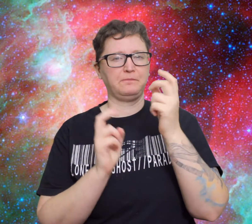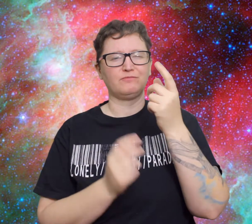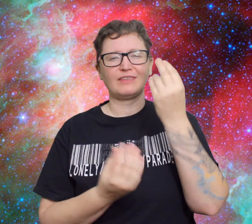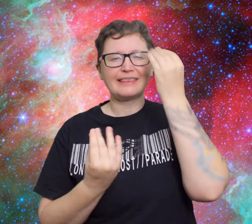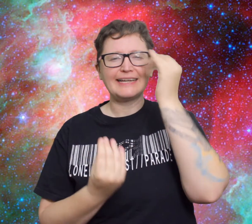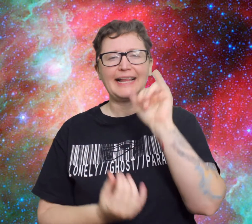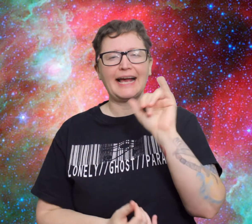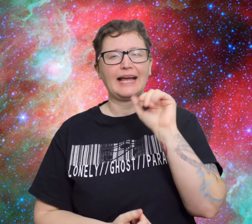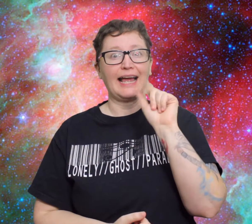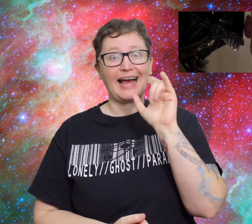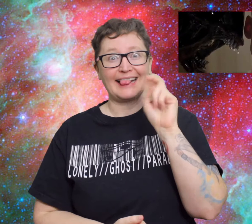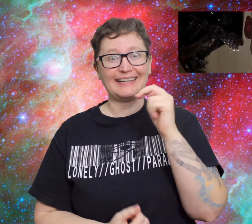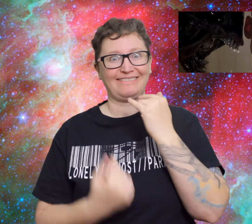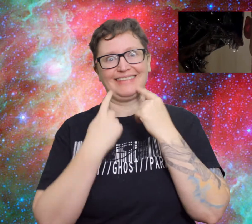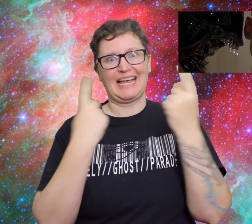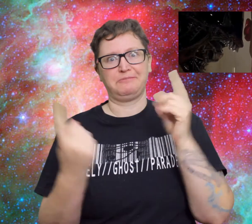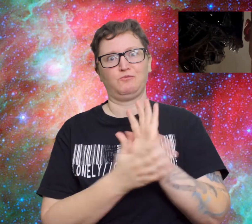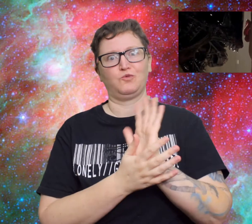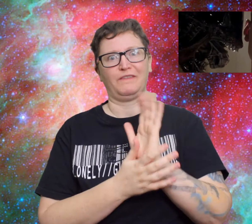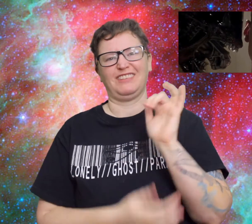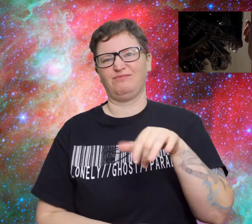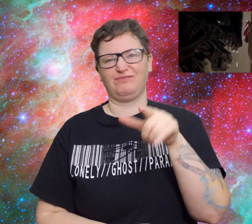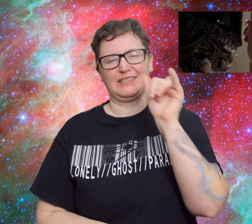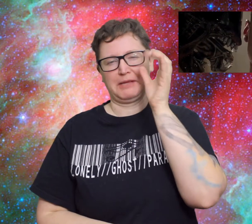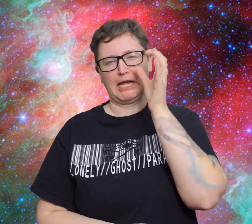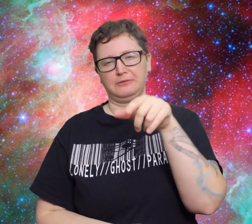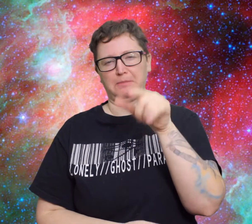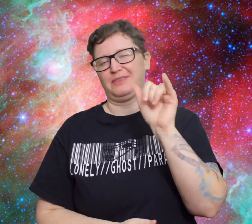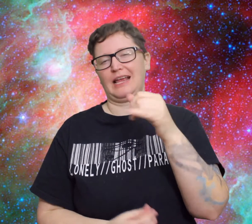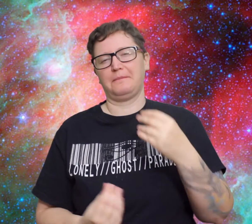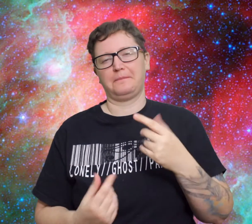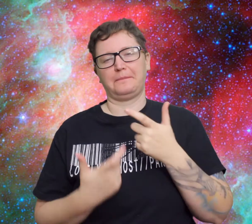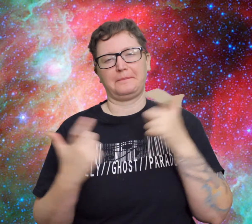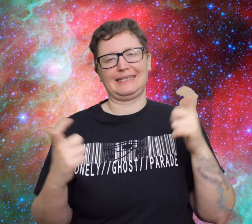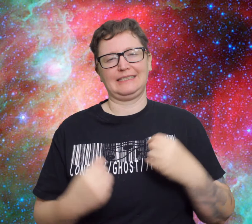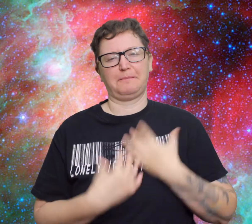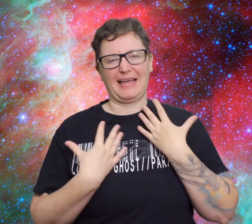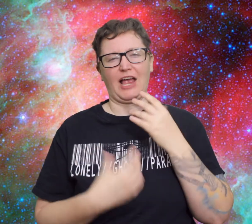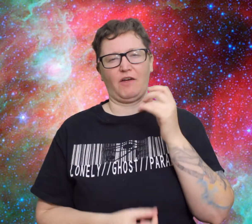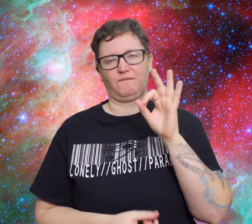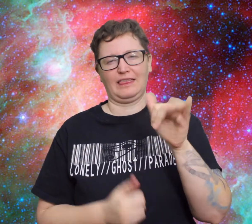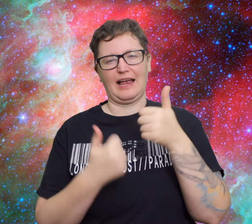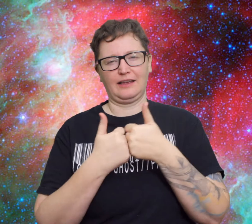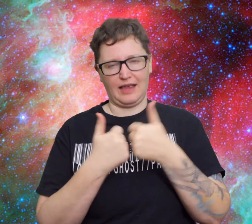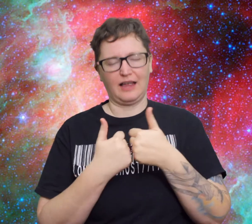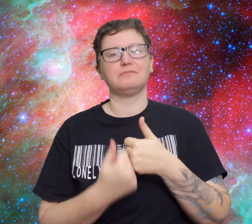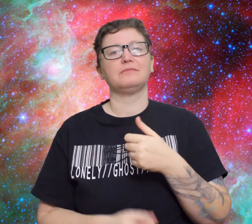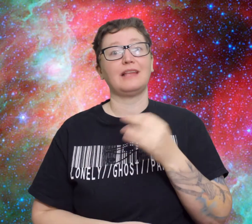of theme. So think of it almost like the famous movie Alien. It's kind of a similar concept to that. That's where a big inspiration for the